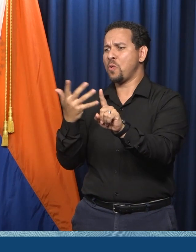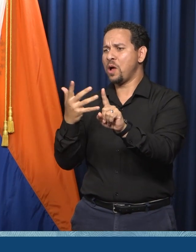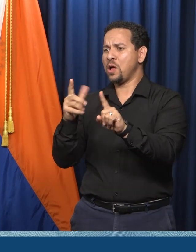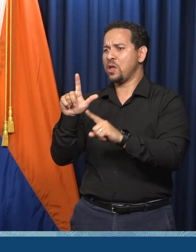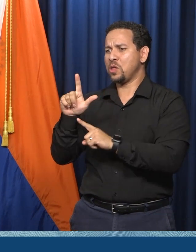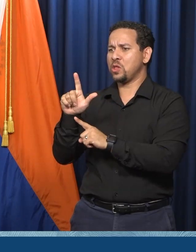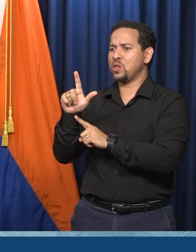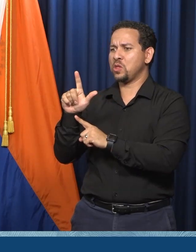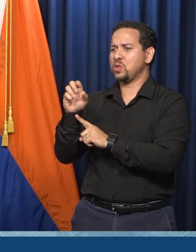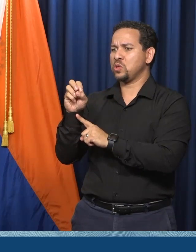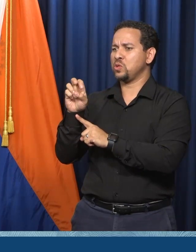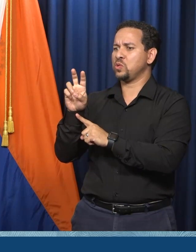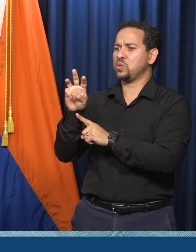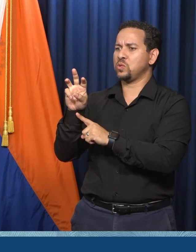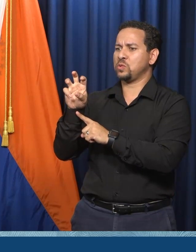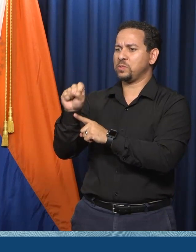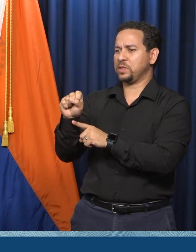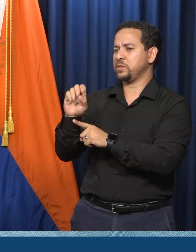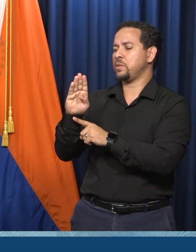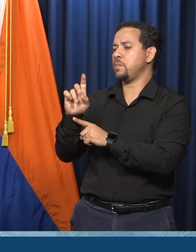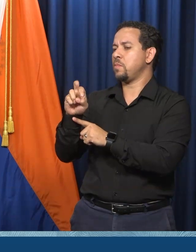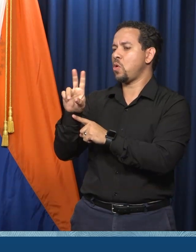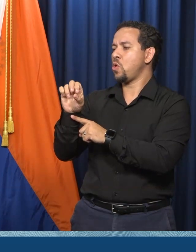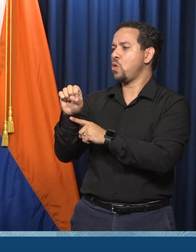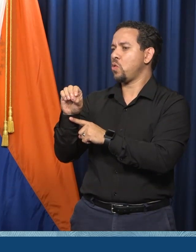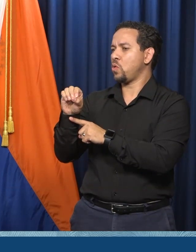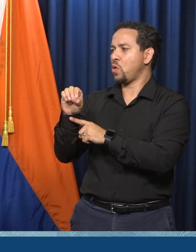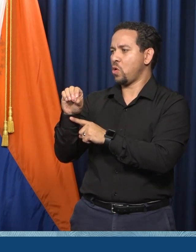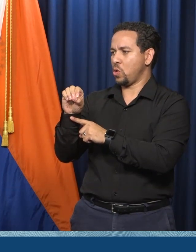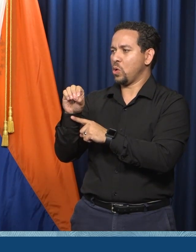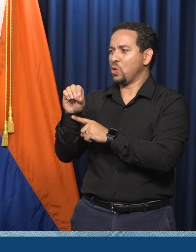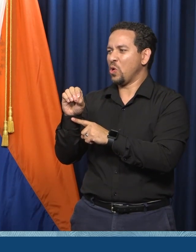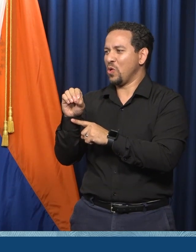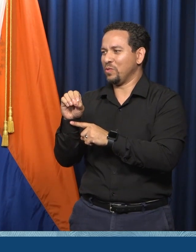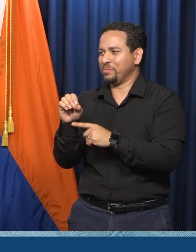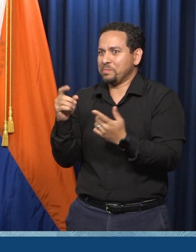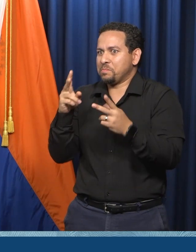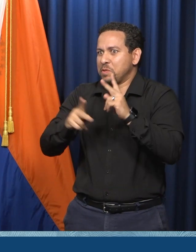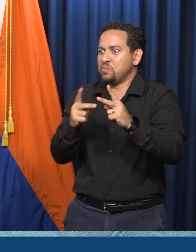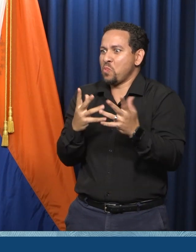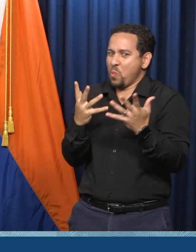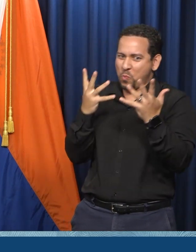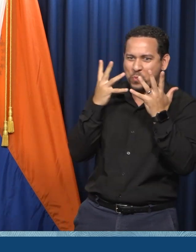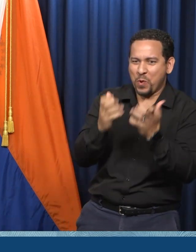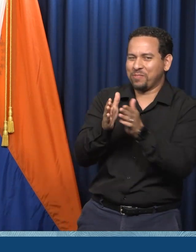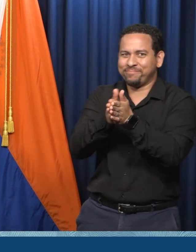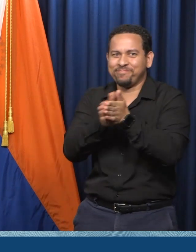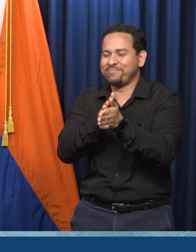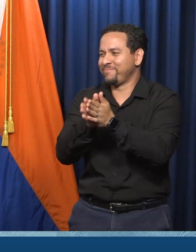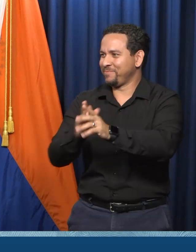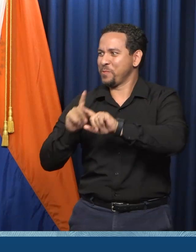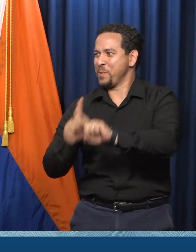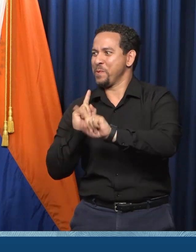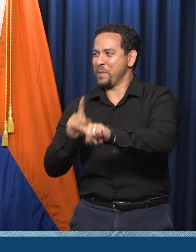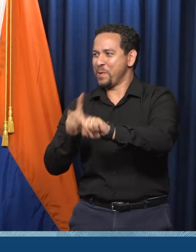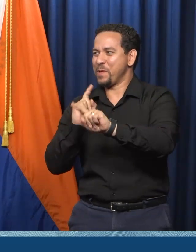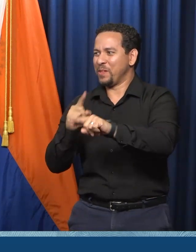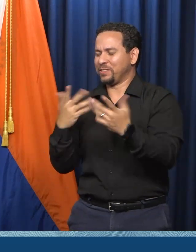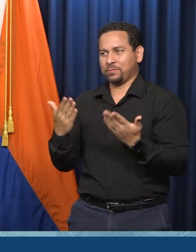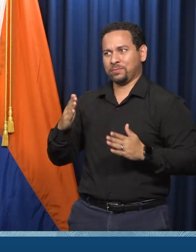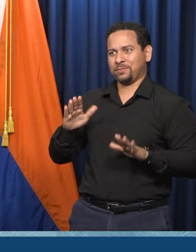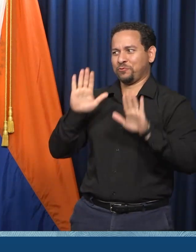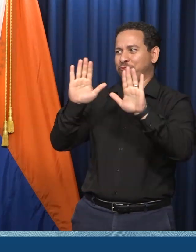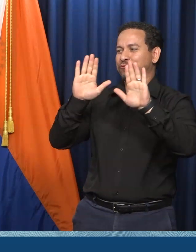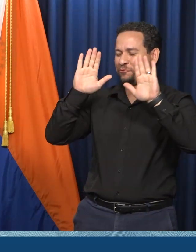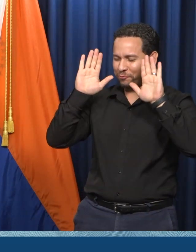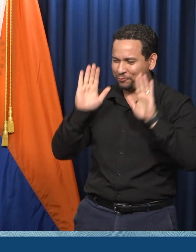to, or hopefully we get a lot of people continuing to move. It's a great town, and so stay tuned for